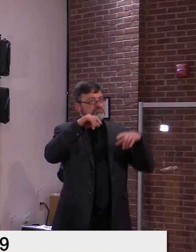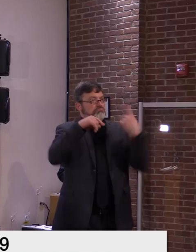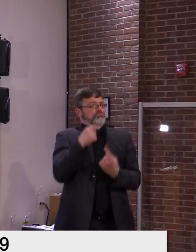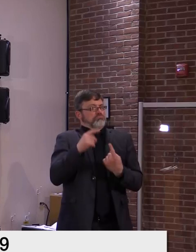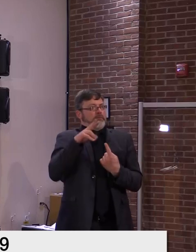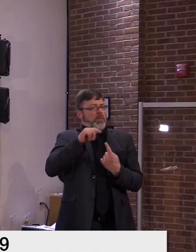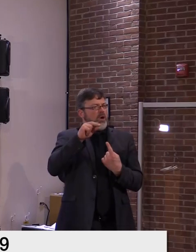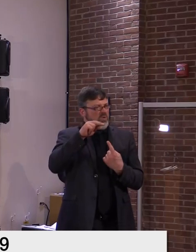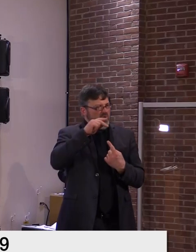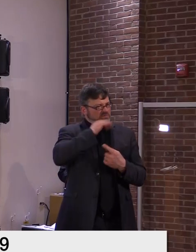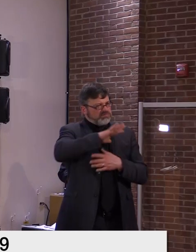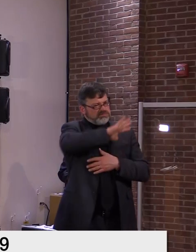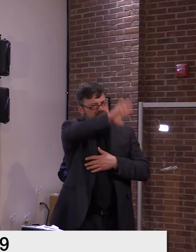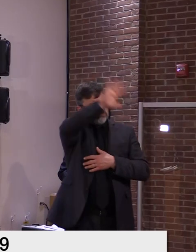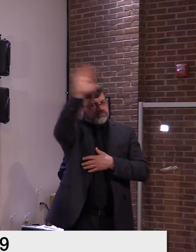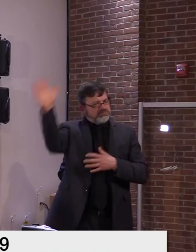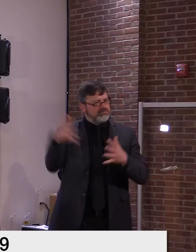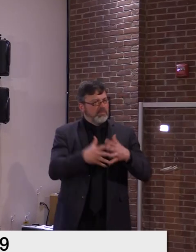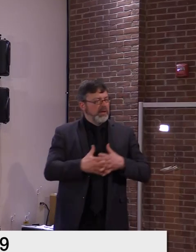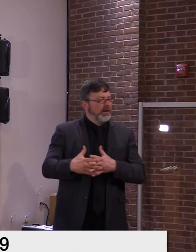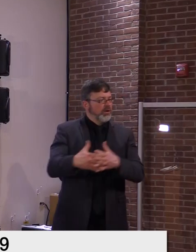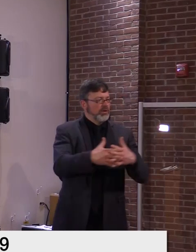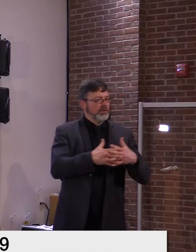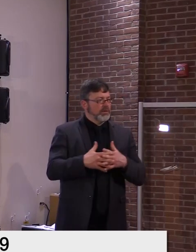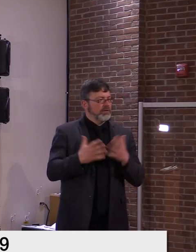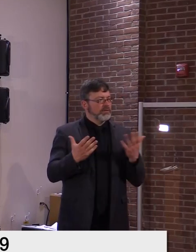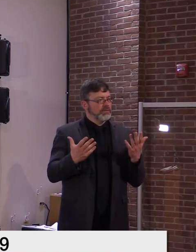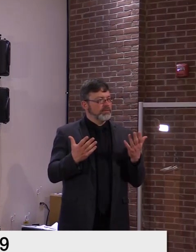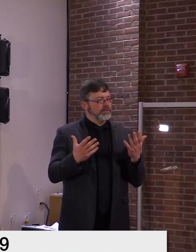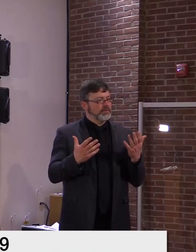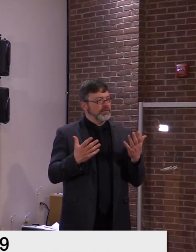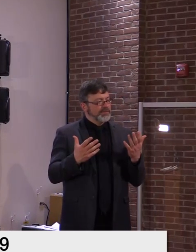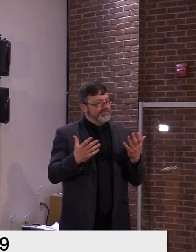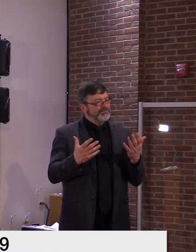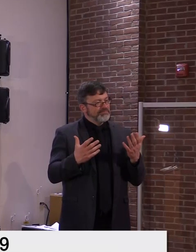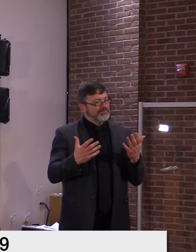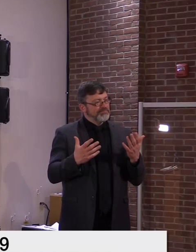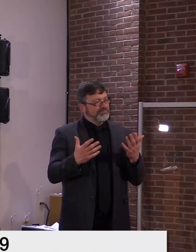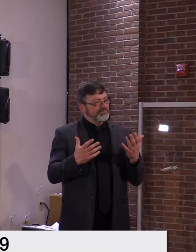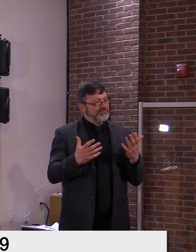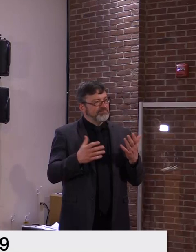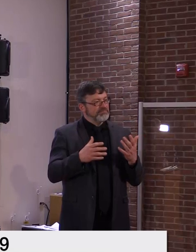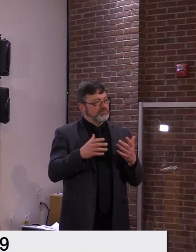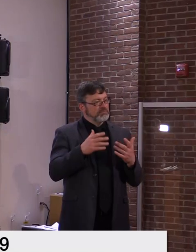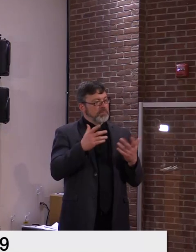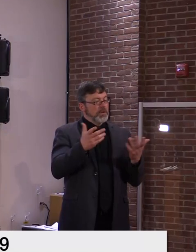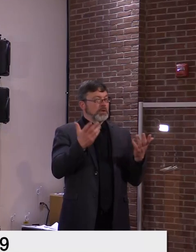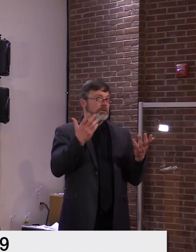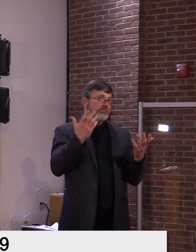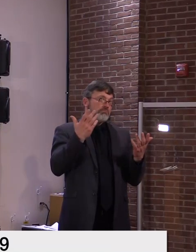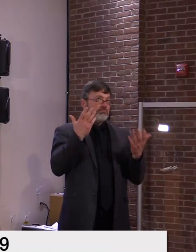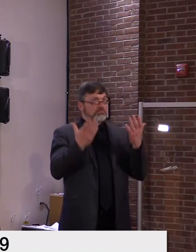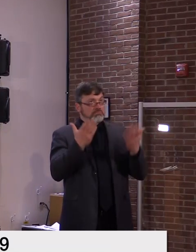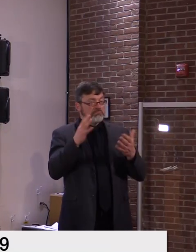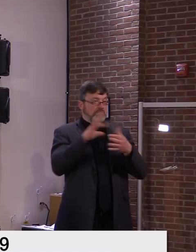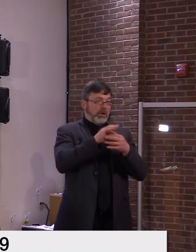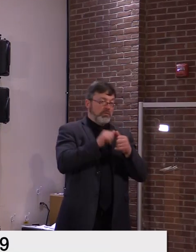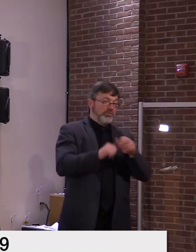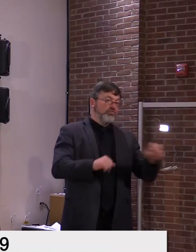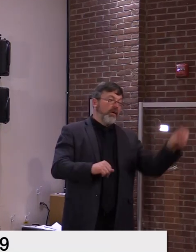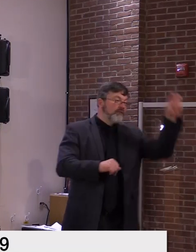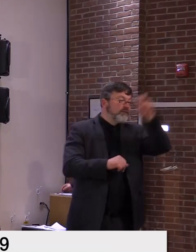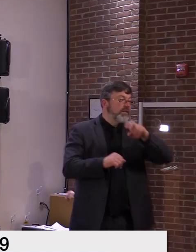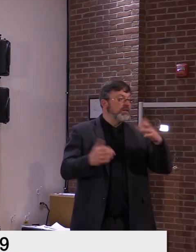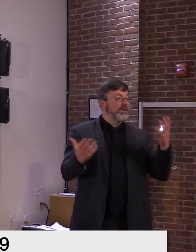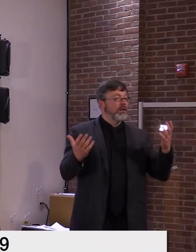whether it be allowing you to travel, whether it be allowing you to go to a specific event, of whatever size it might